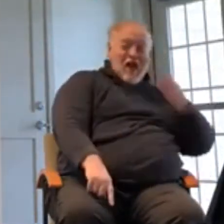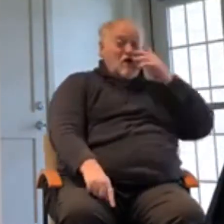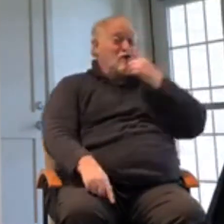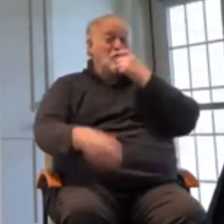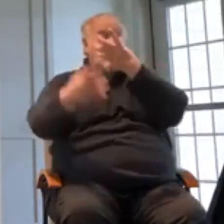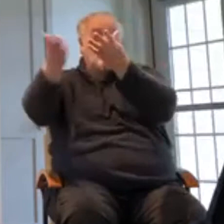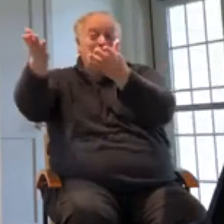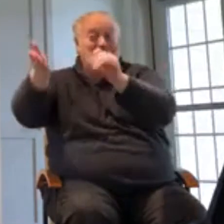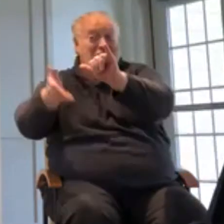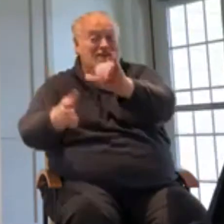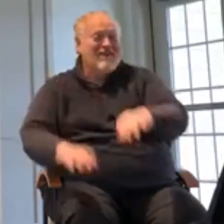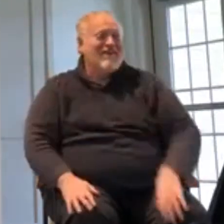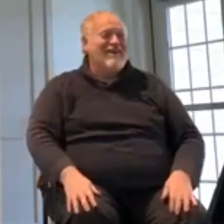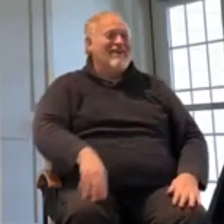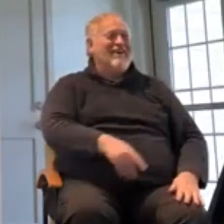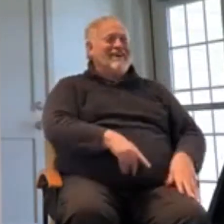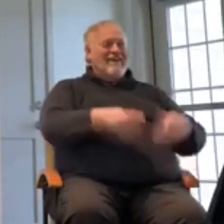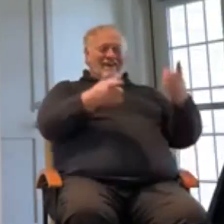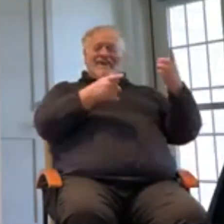You think it's not your church.